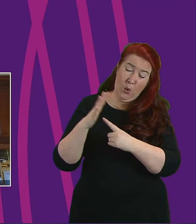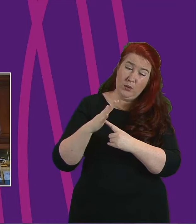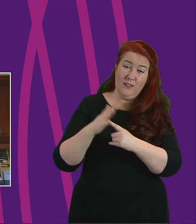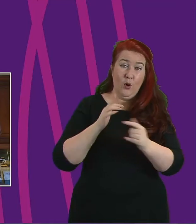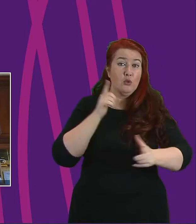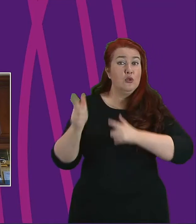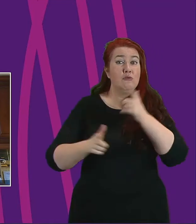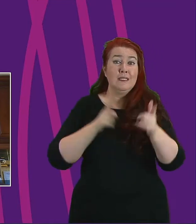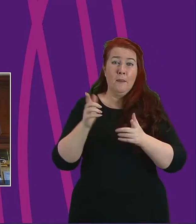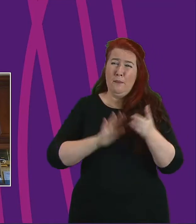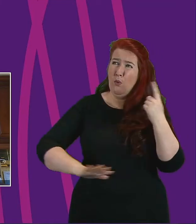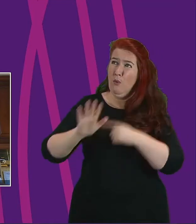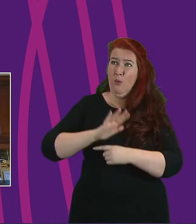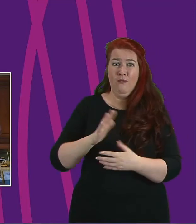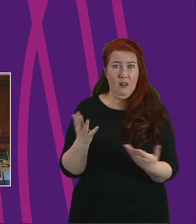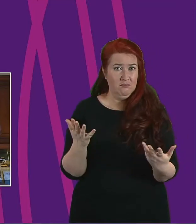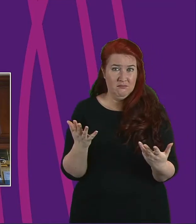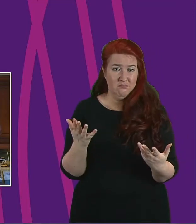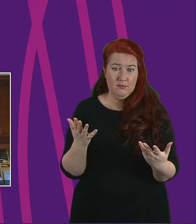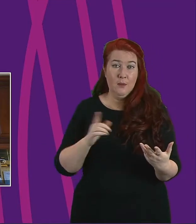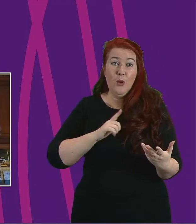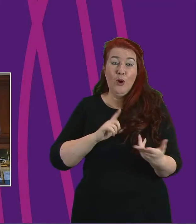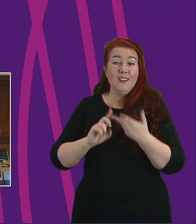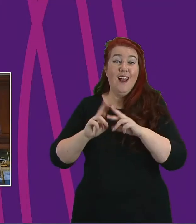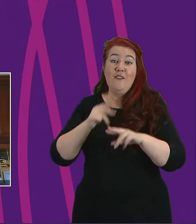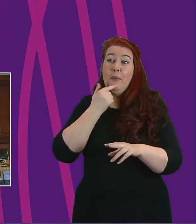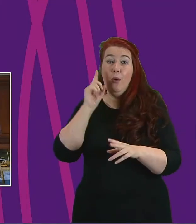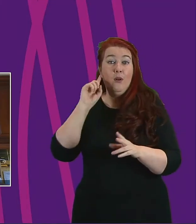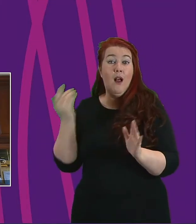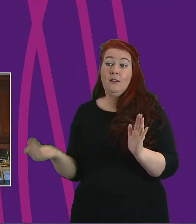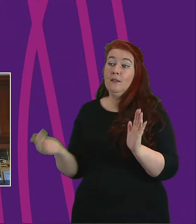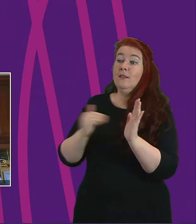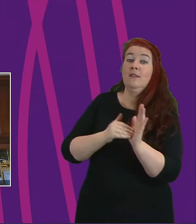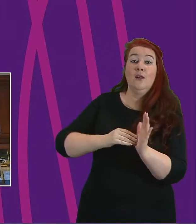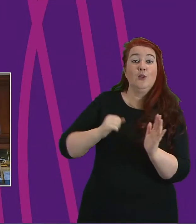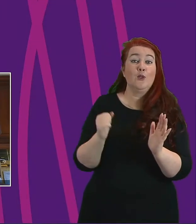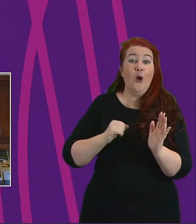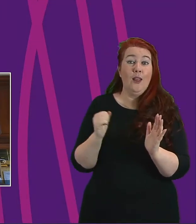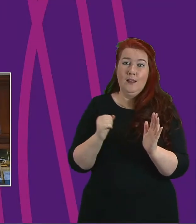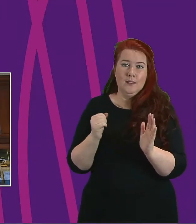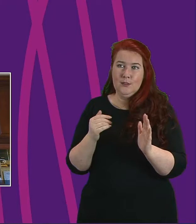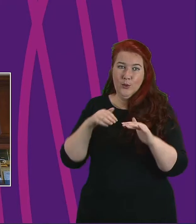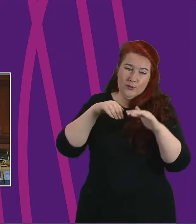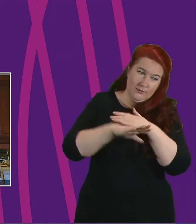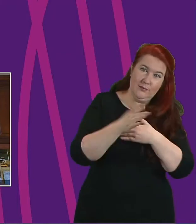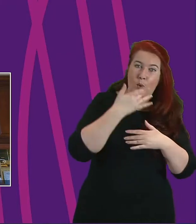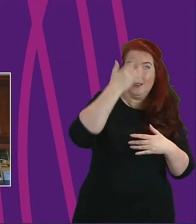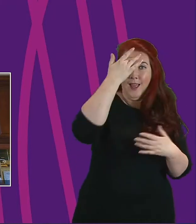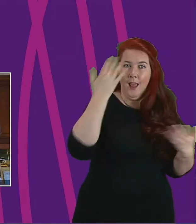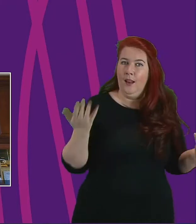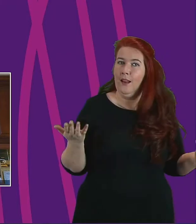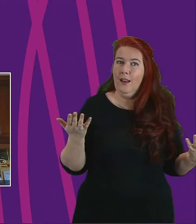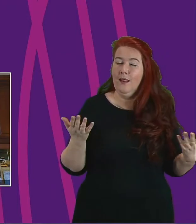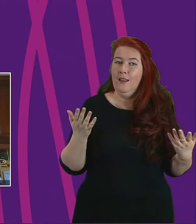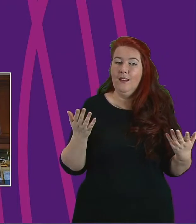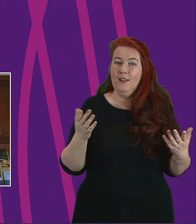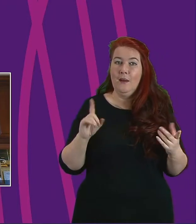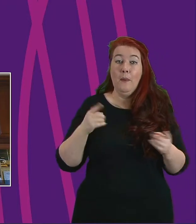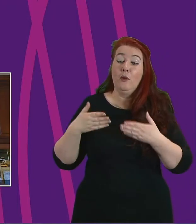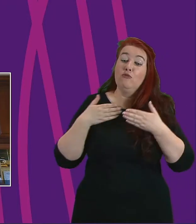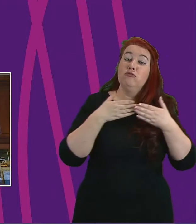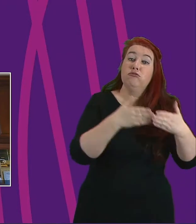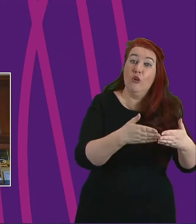sector overall. After all, if people can't get to Scotland to visit our hotels, if they can't get from cruise liners to